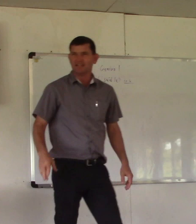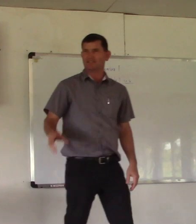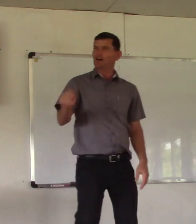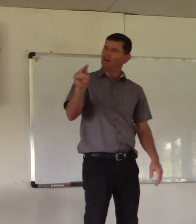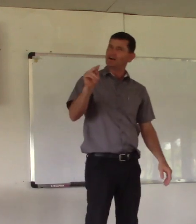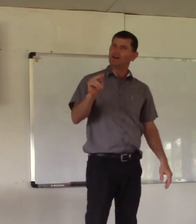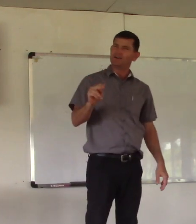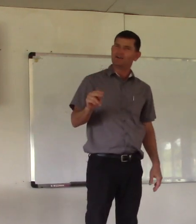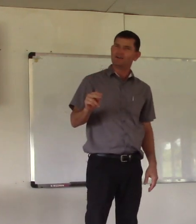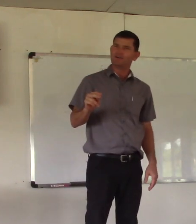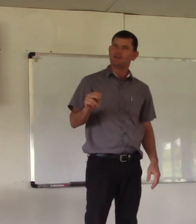No.